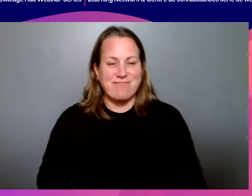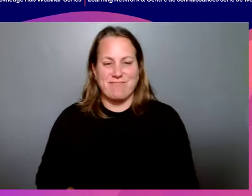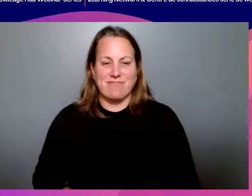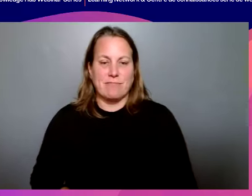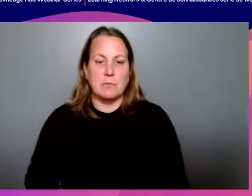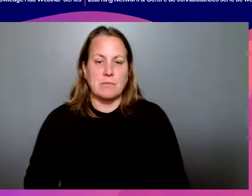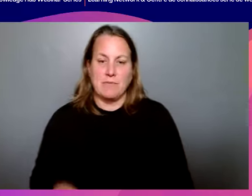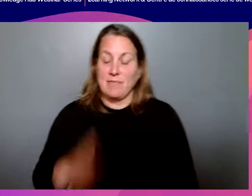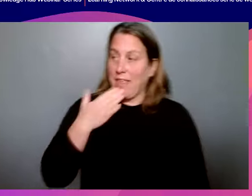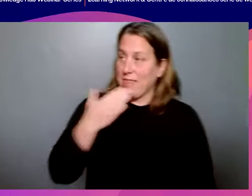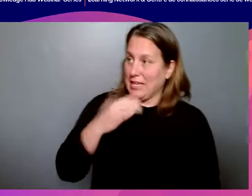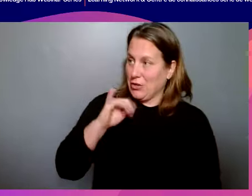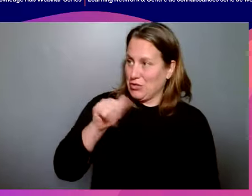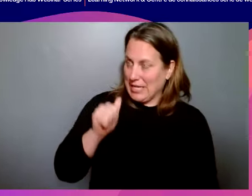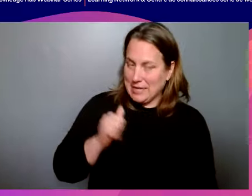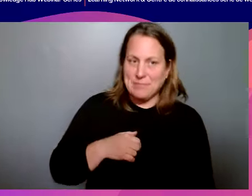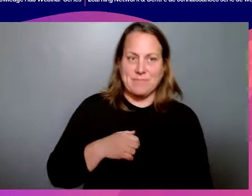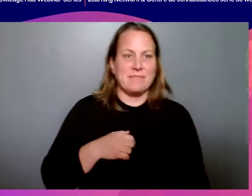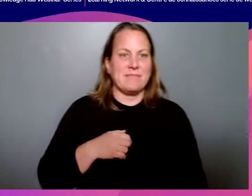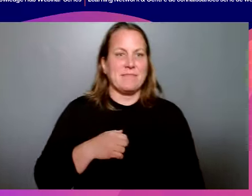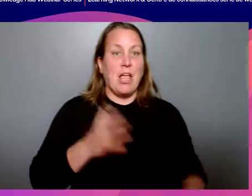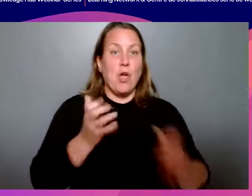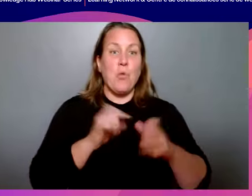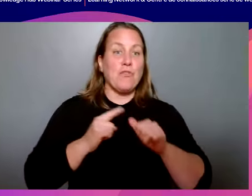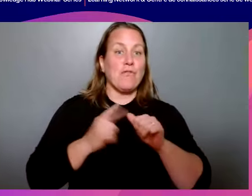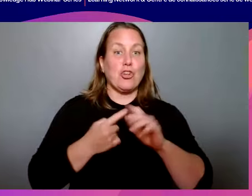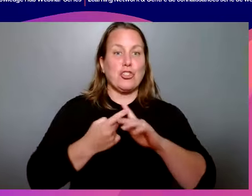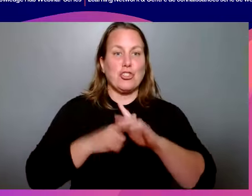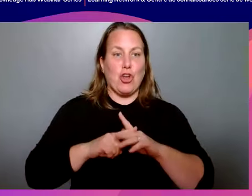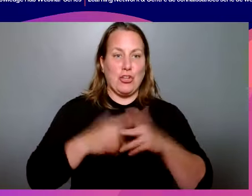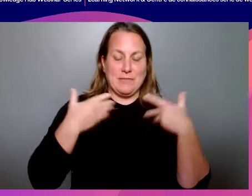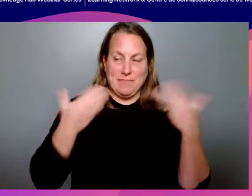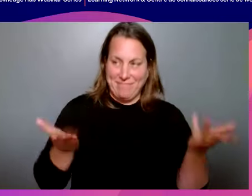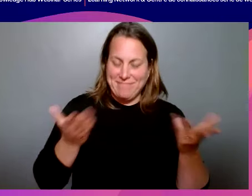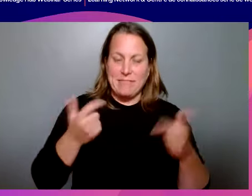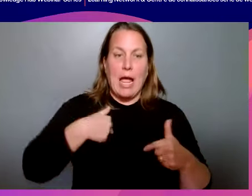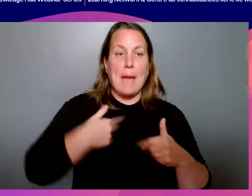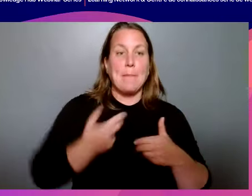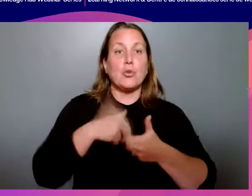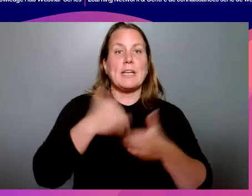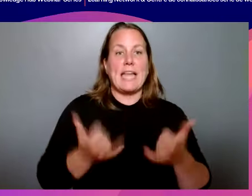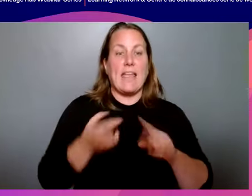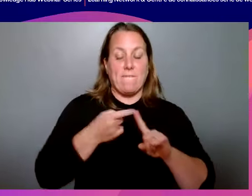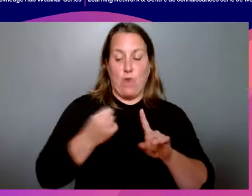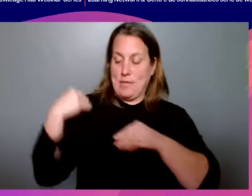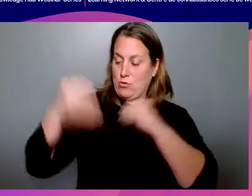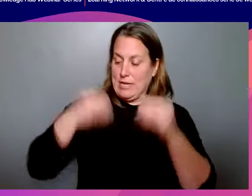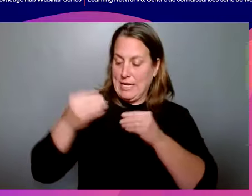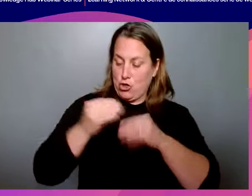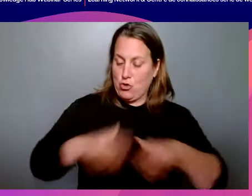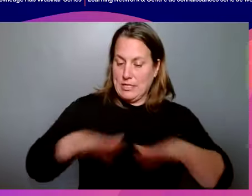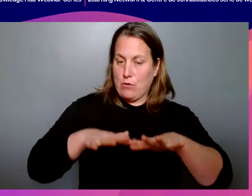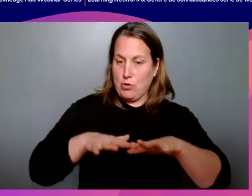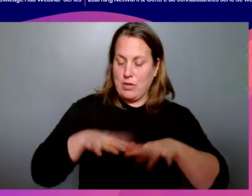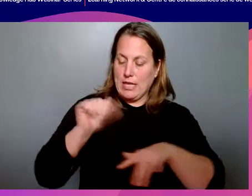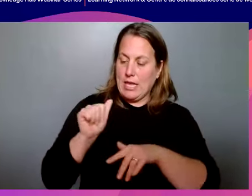Thank you, Jenna. I want to start by saying I'm joining today from the traditional territory of the